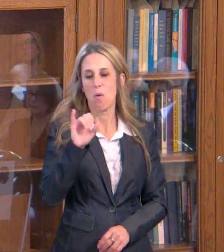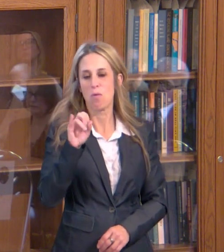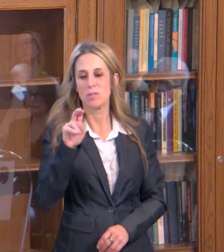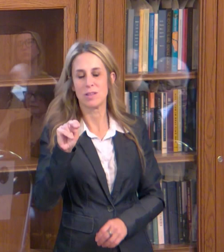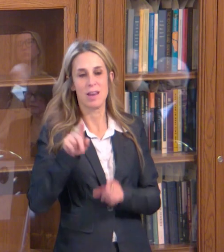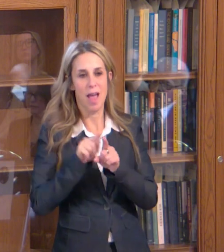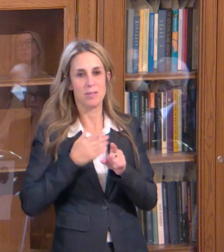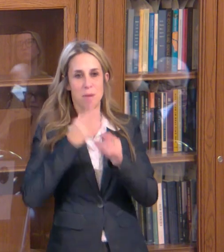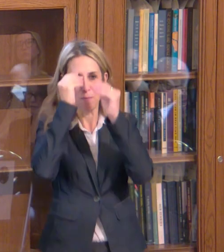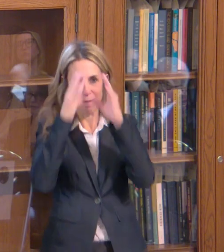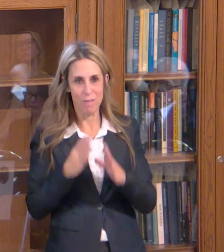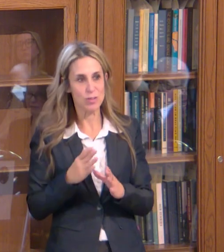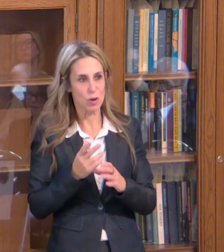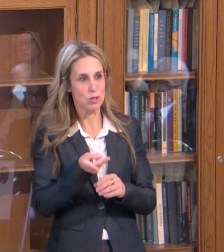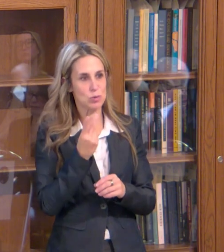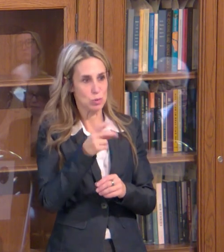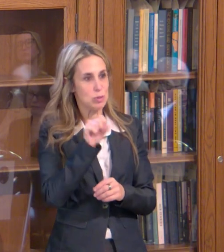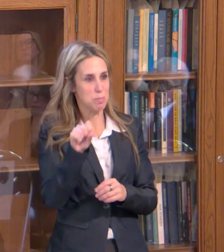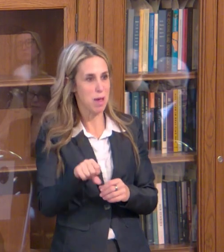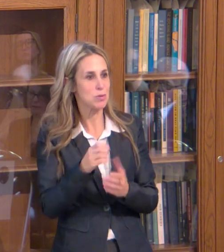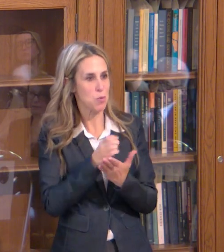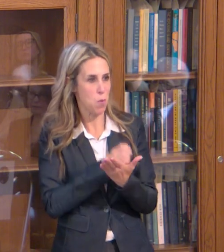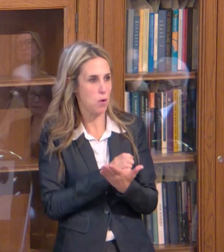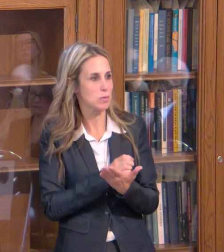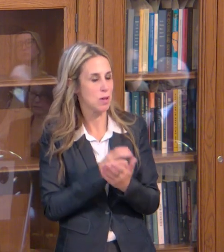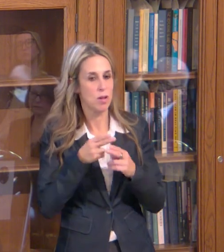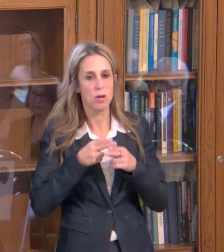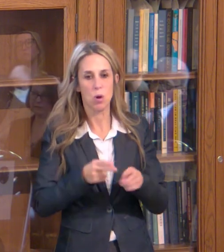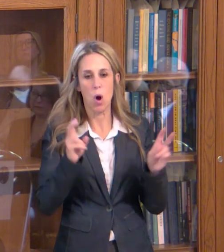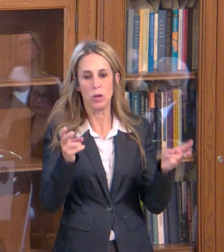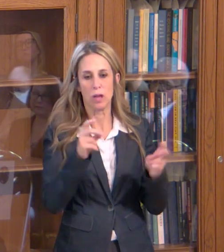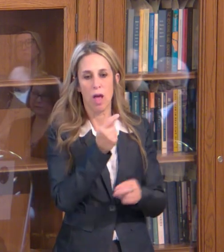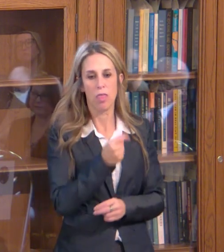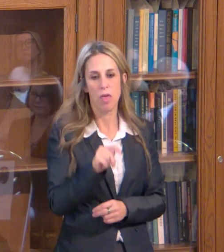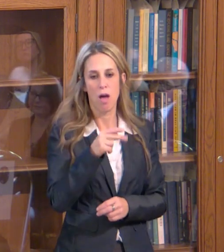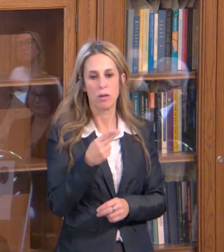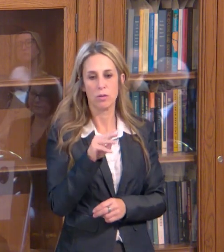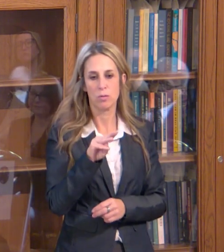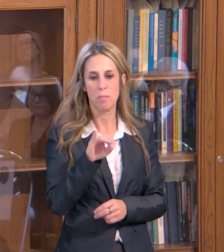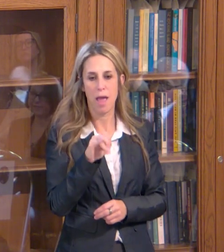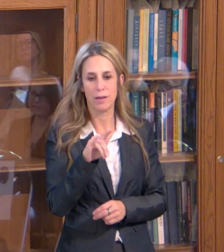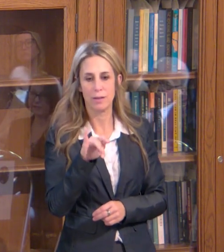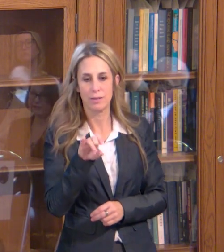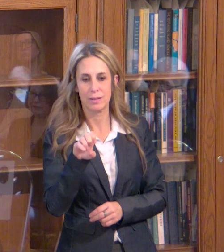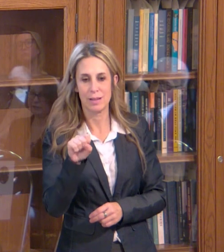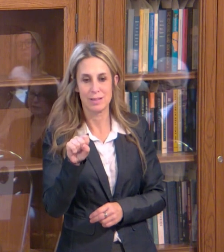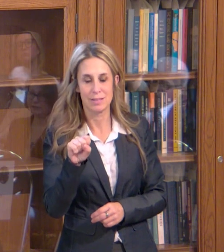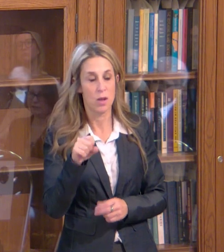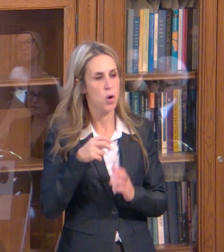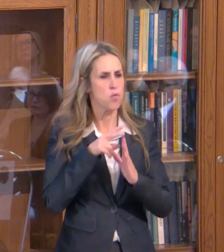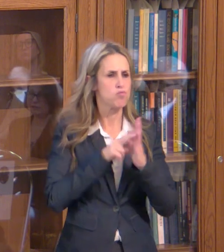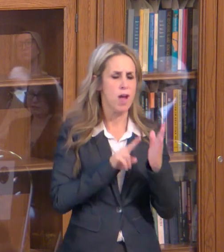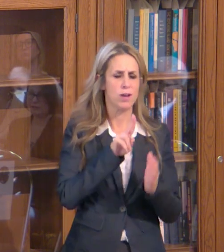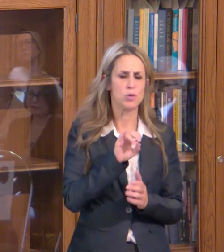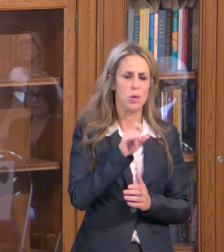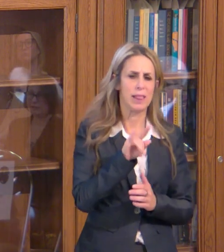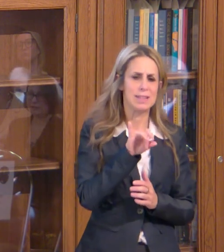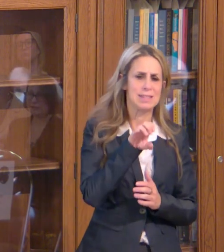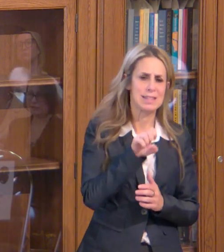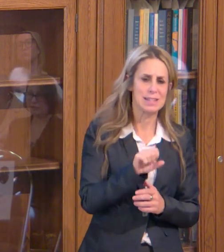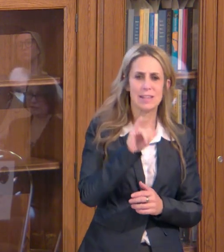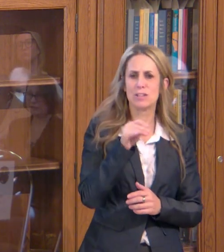professor in two semester in a two semester course called the humanities and we read ulyses by James